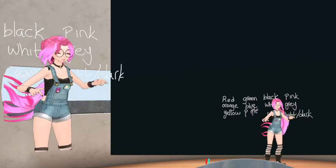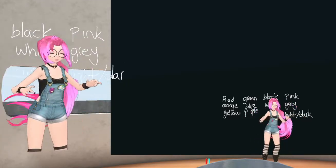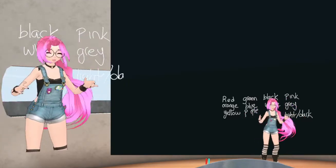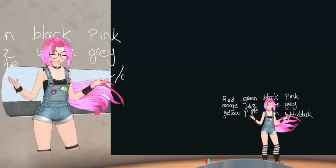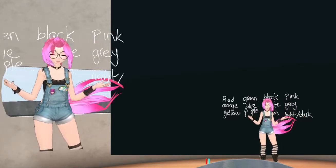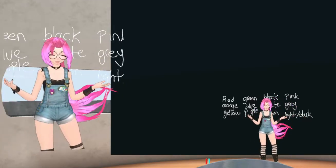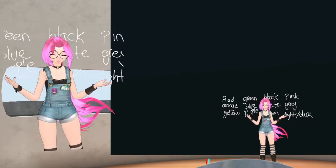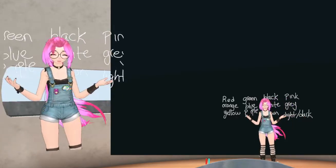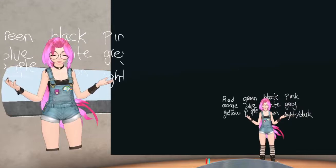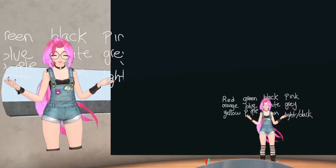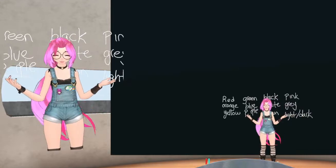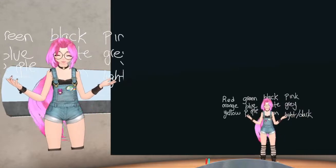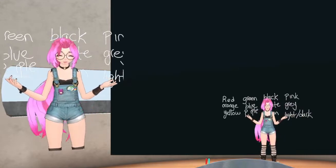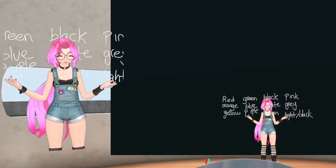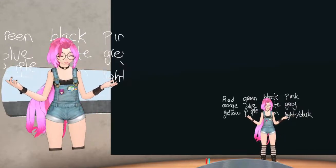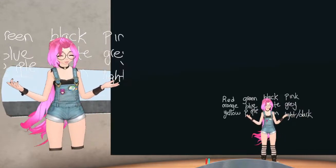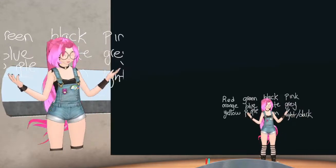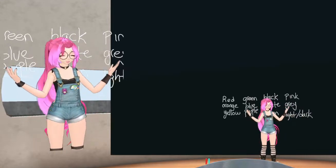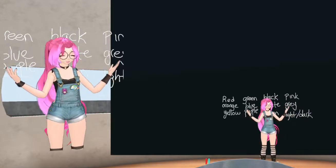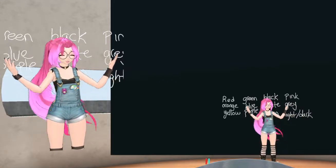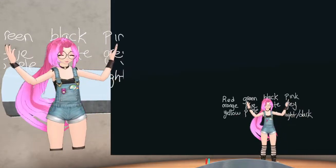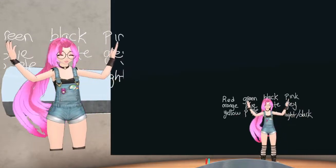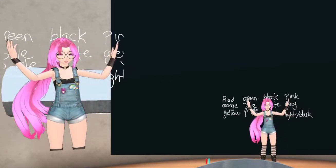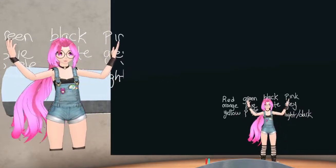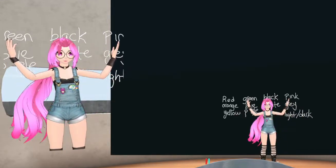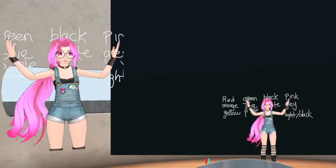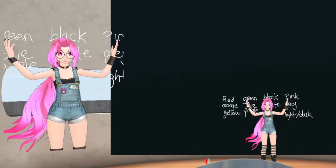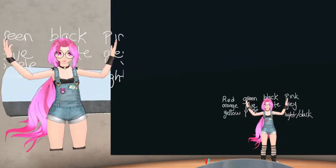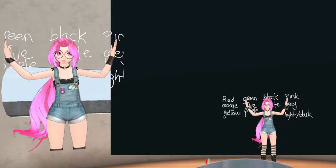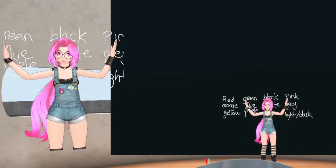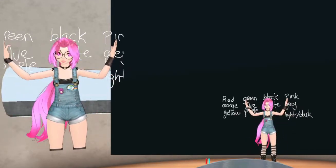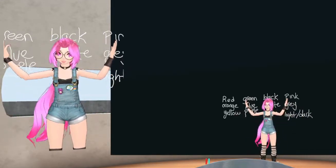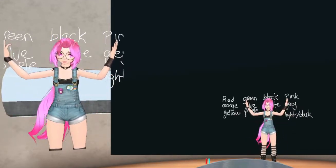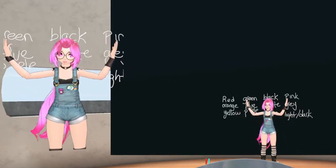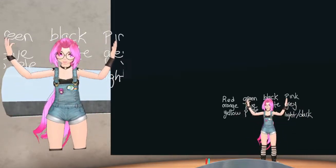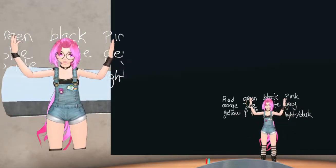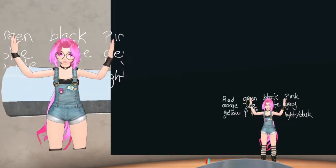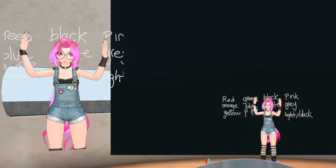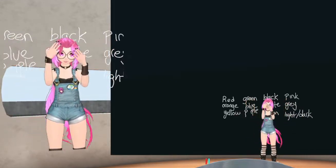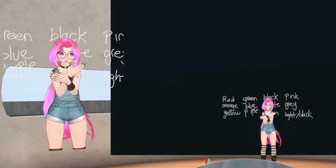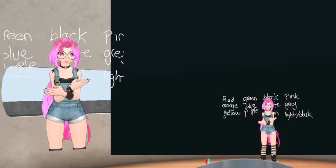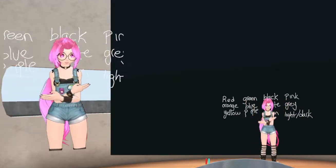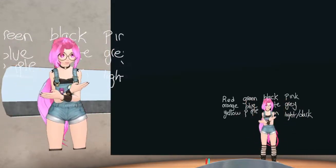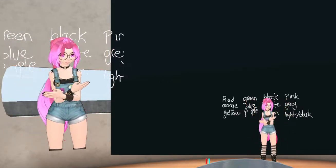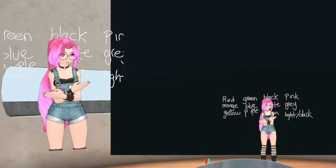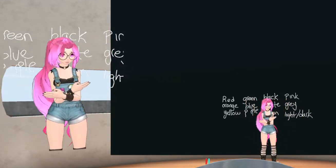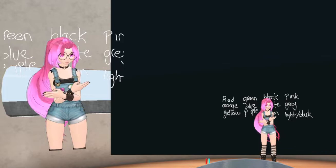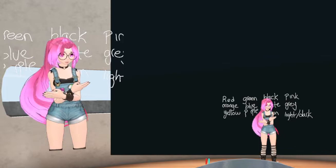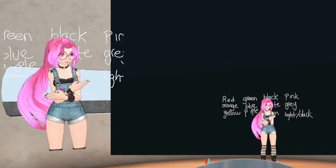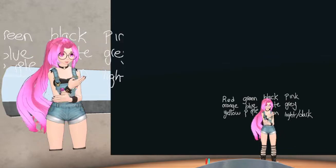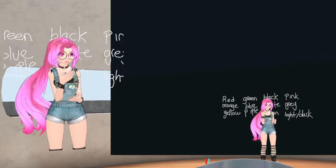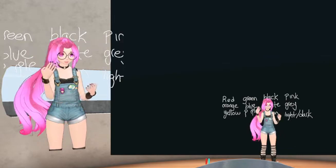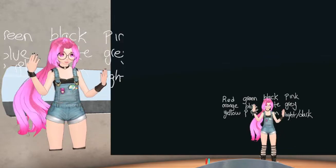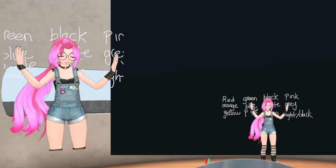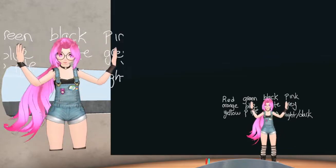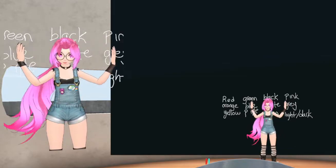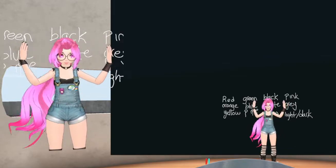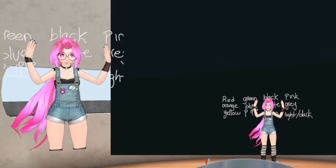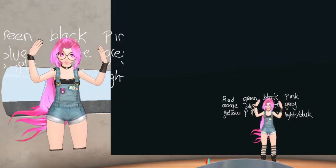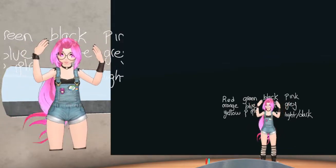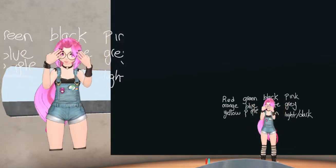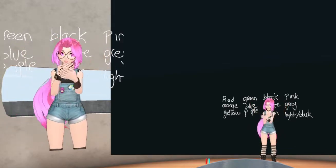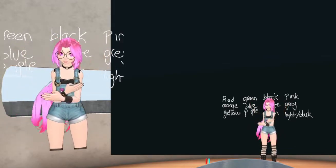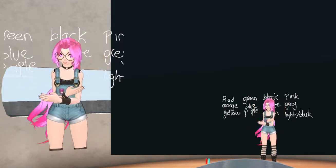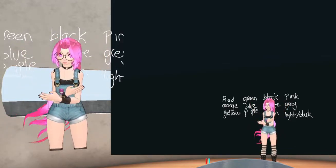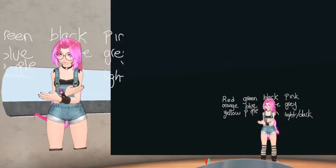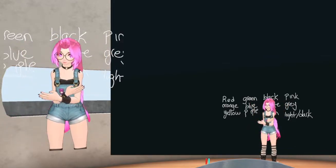dark. What happens when it's dark? Your vision goes dark. So you have the darkness covering your vision. It covers your vision. You